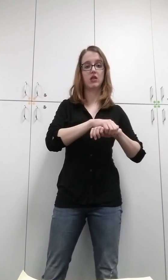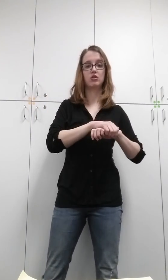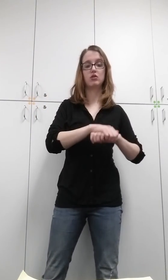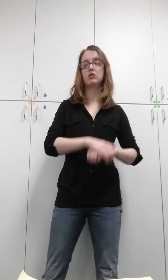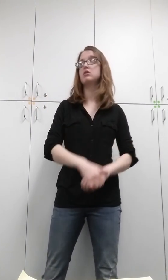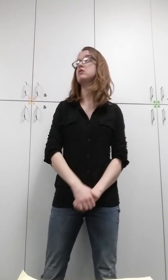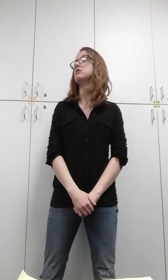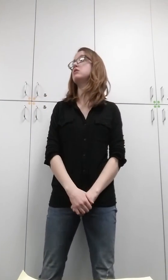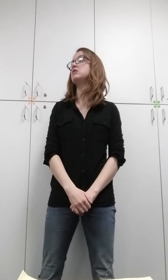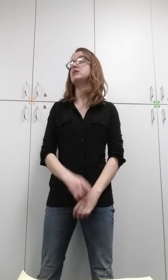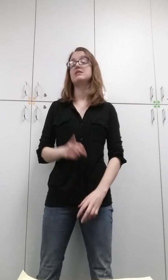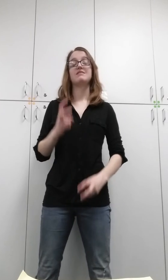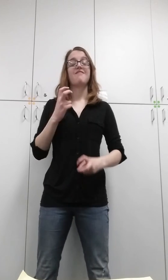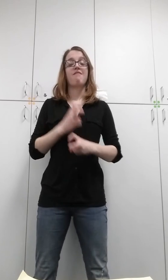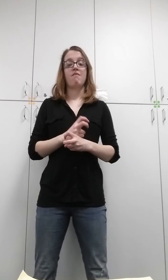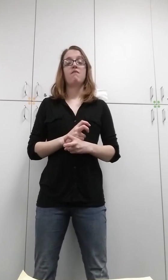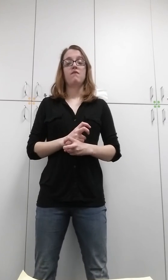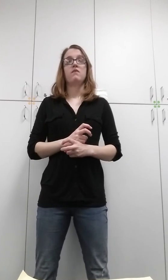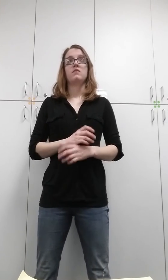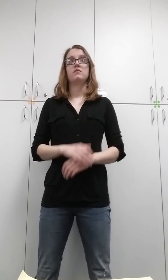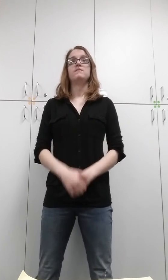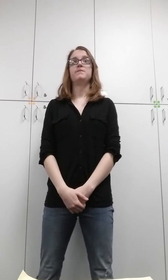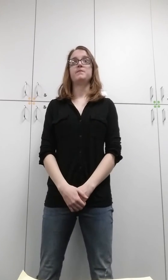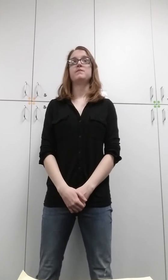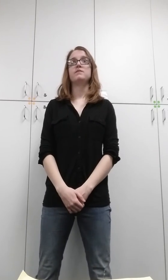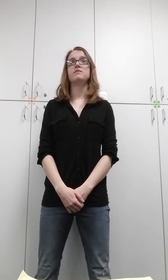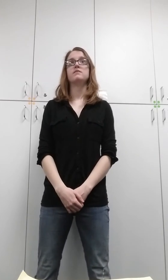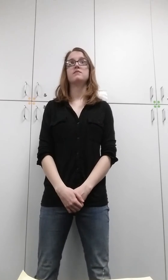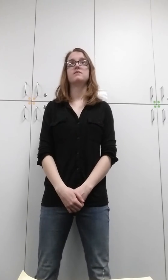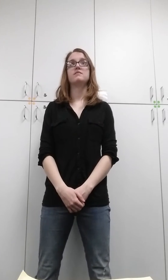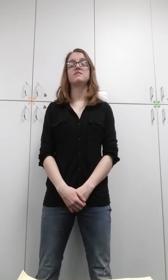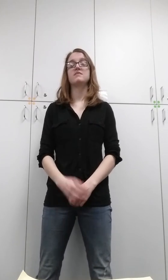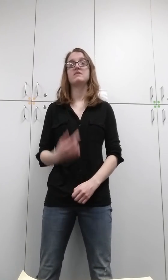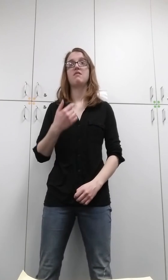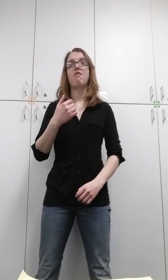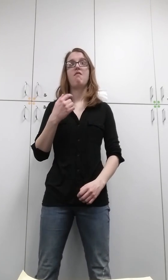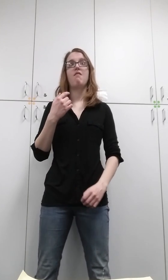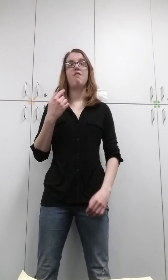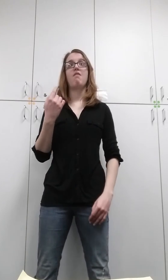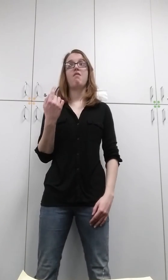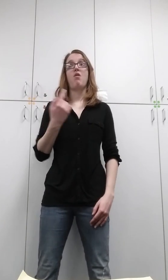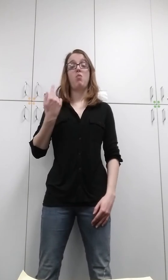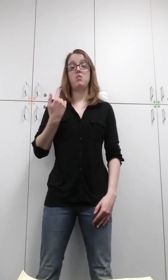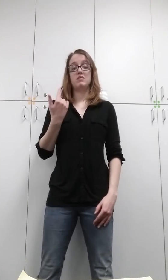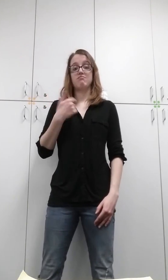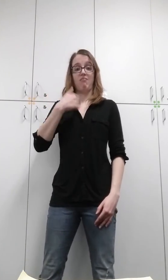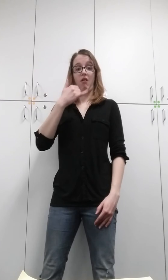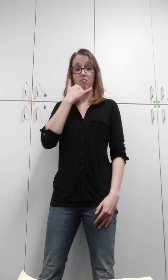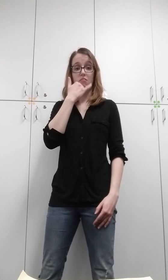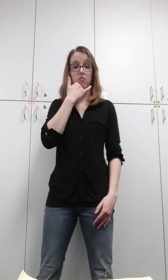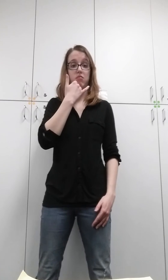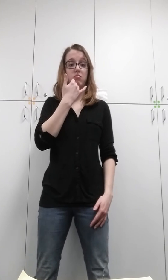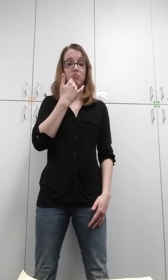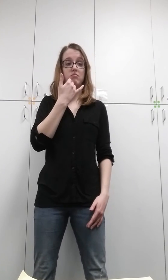It's tough. It is tough. I still fall into this category where I see someone role shifting and I start talking